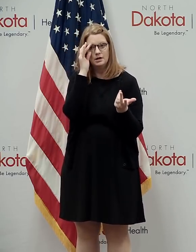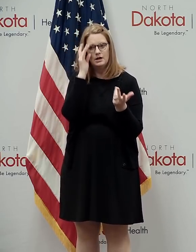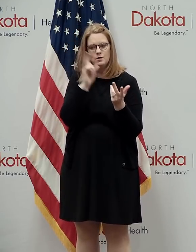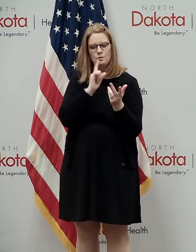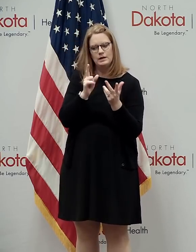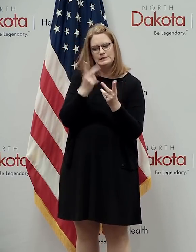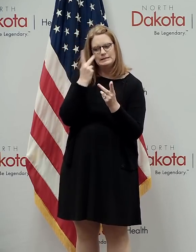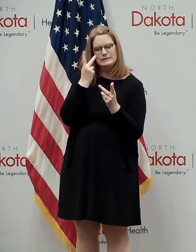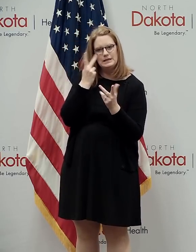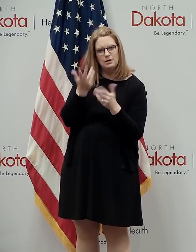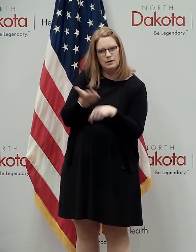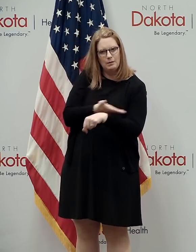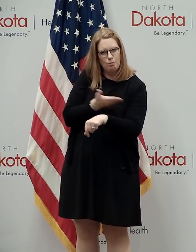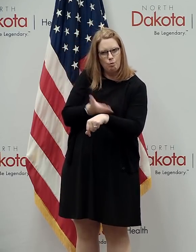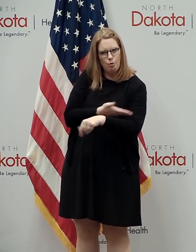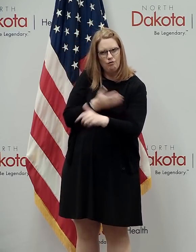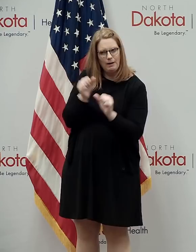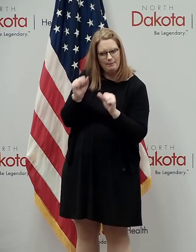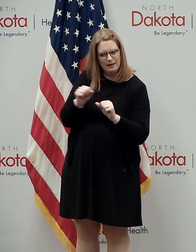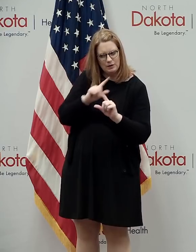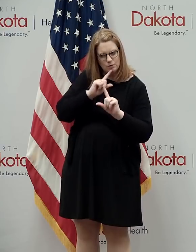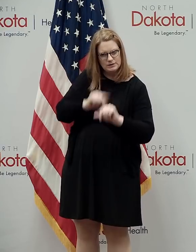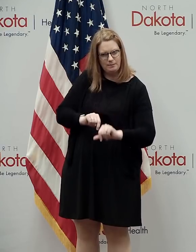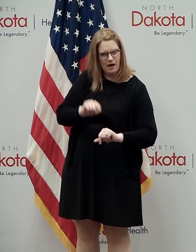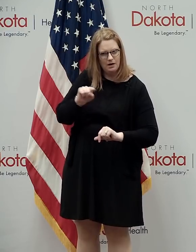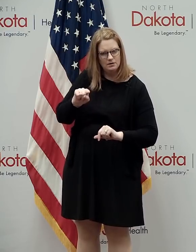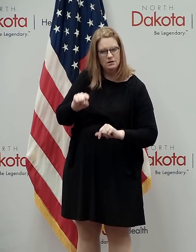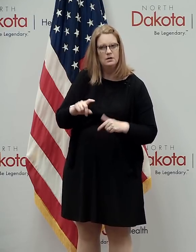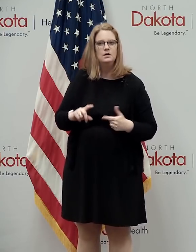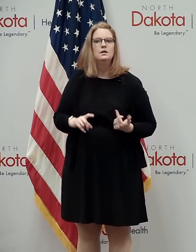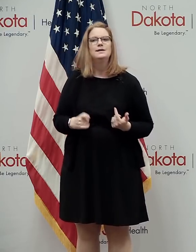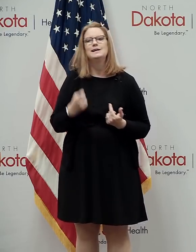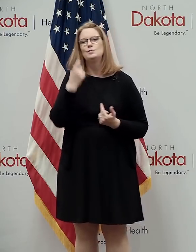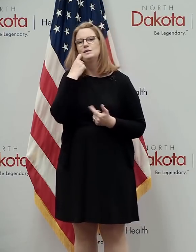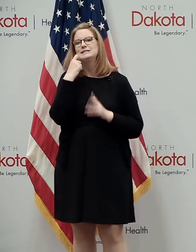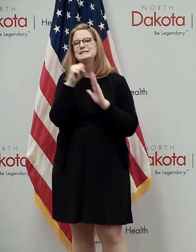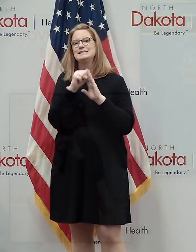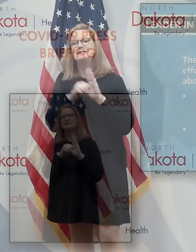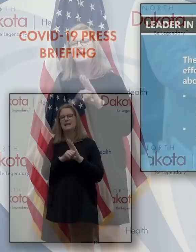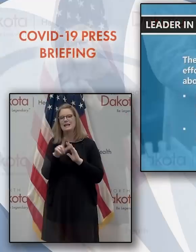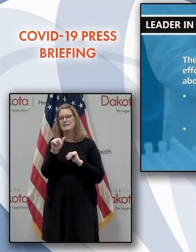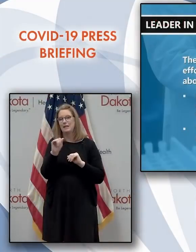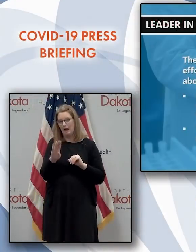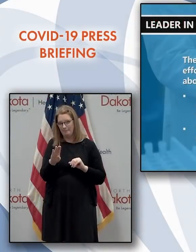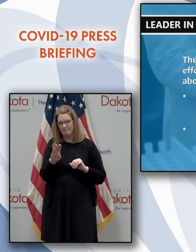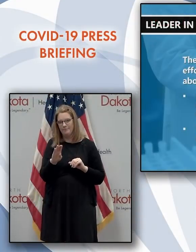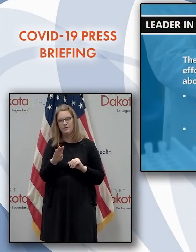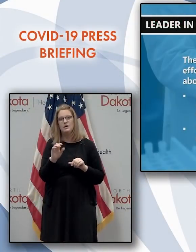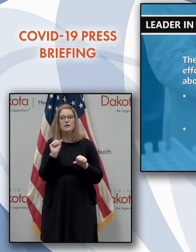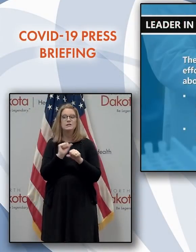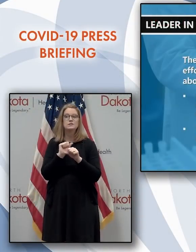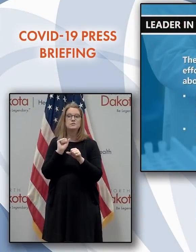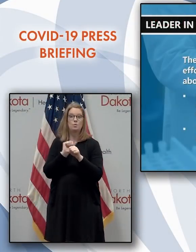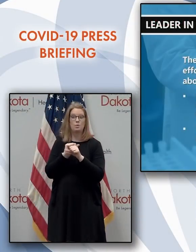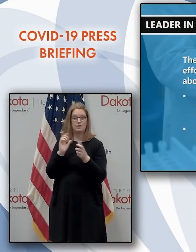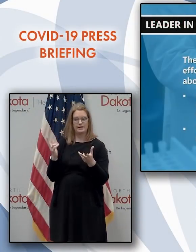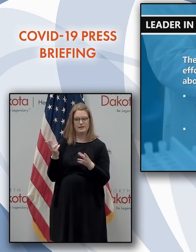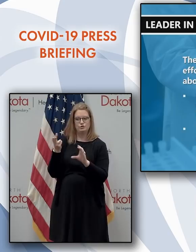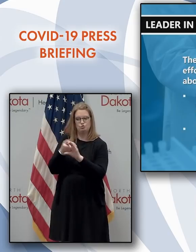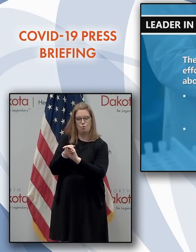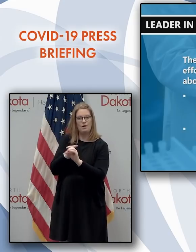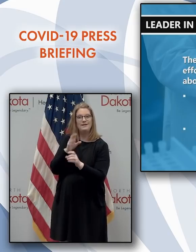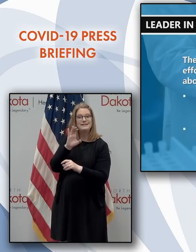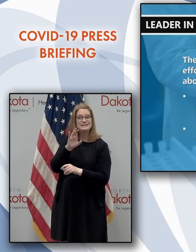we can improve our ability to respond to it. And recently, the state lab has joined the CDC in